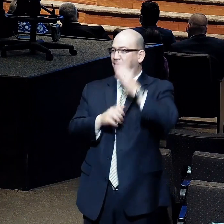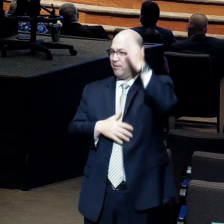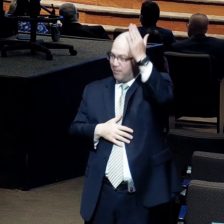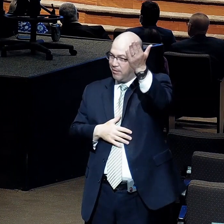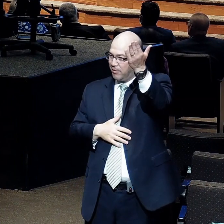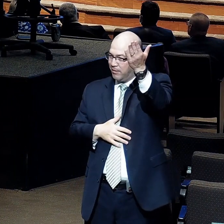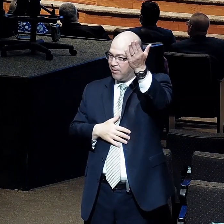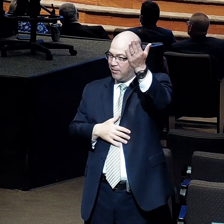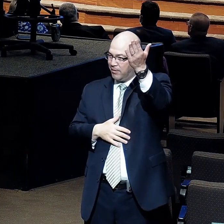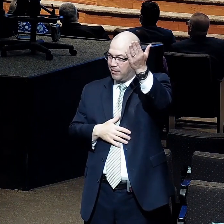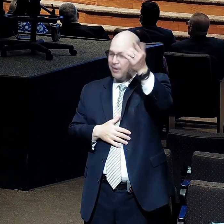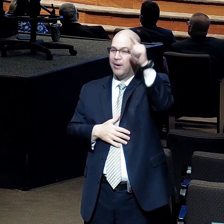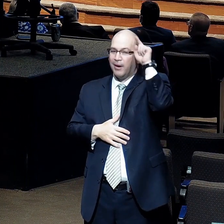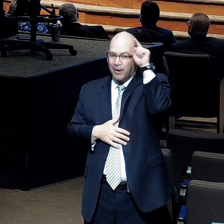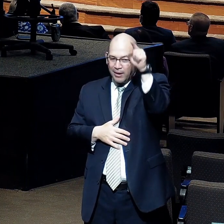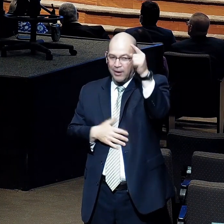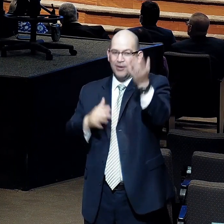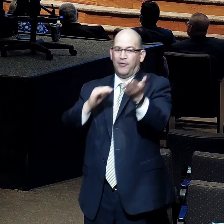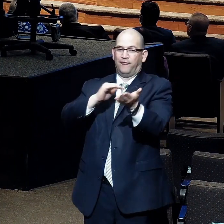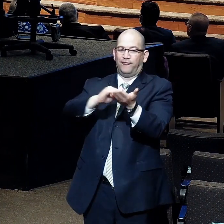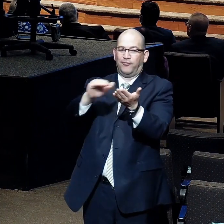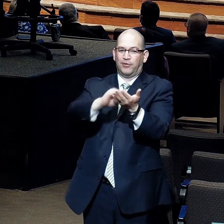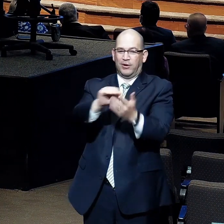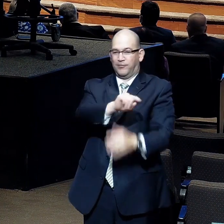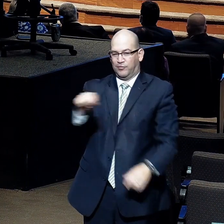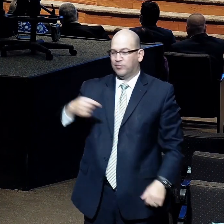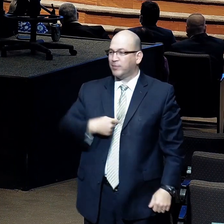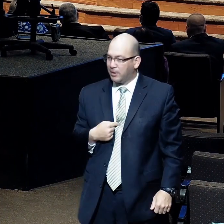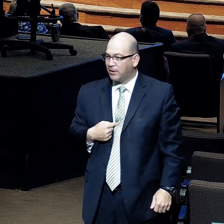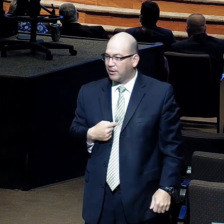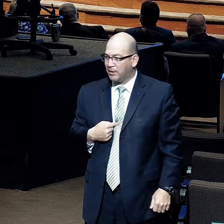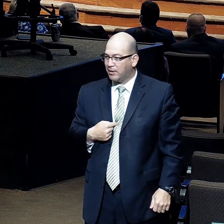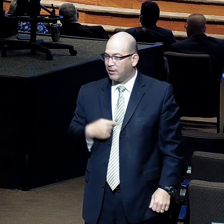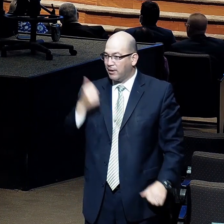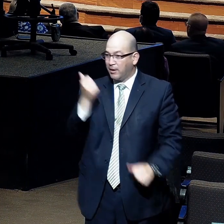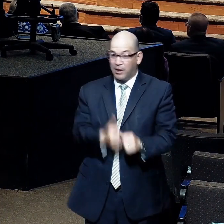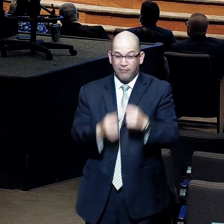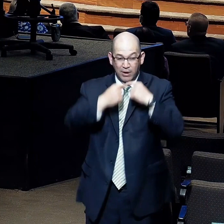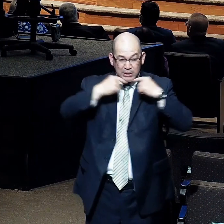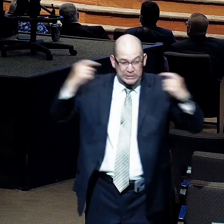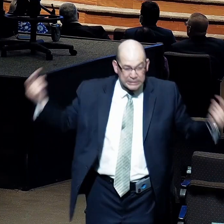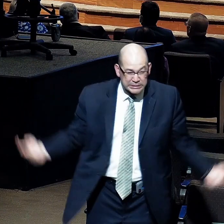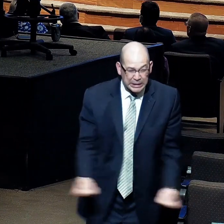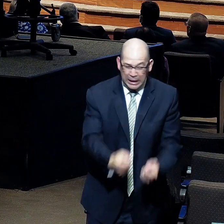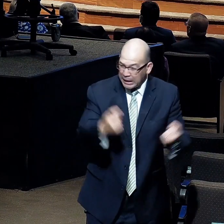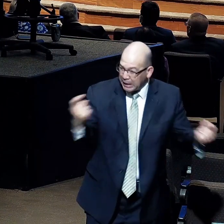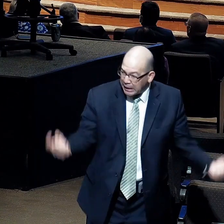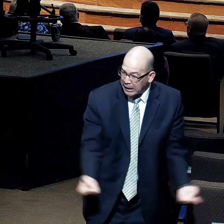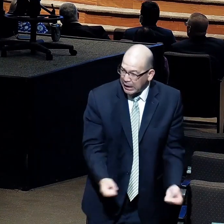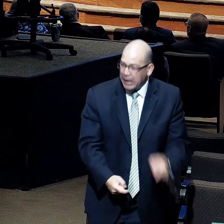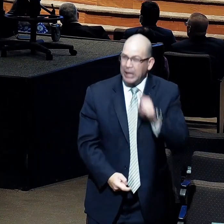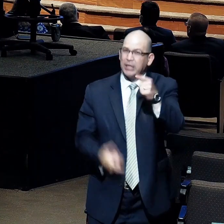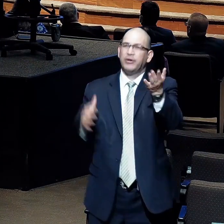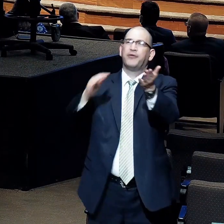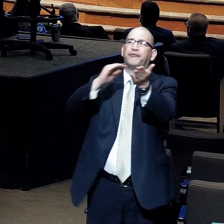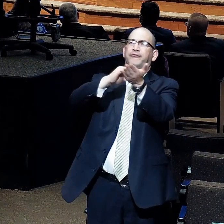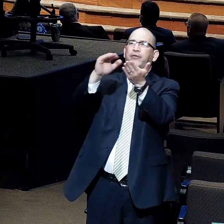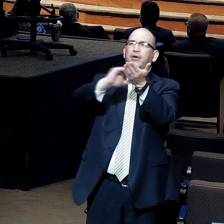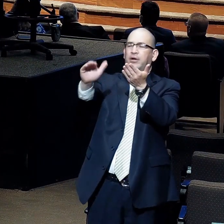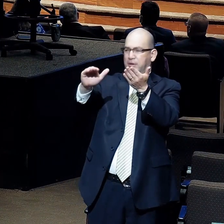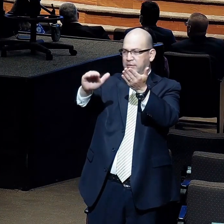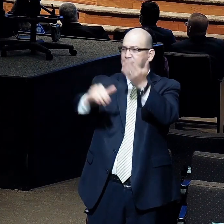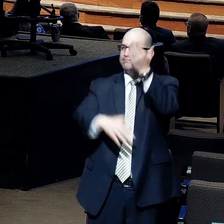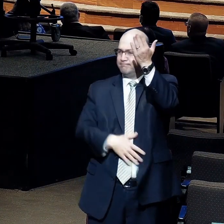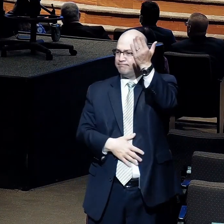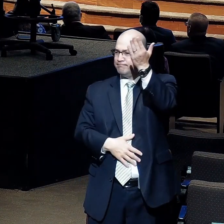because God first forgave us. Amen. Every sin, crime, lie that we have ever committed has been forgiven by Christ when he suffered